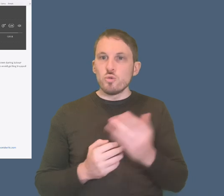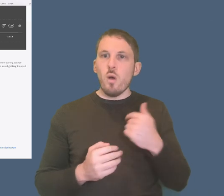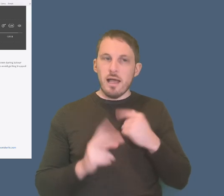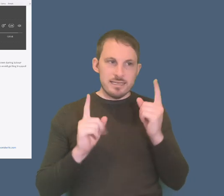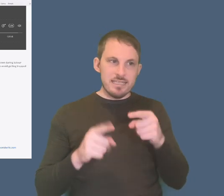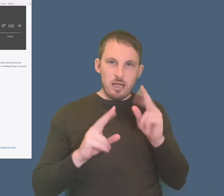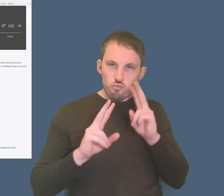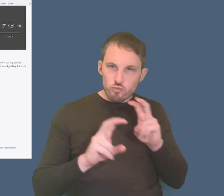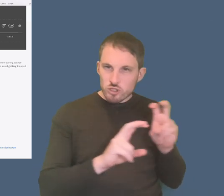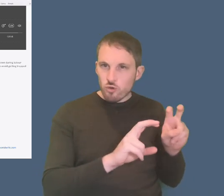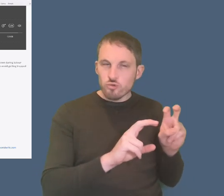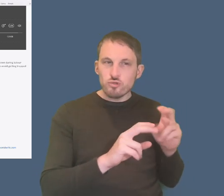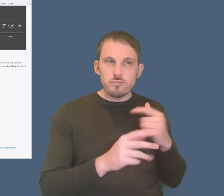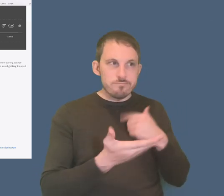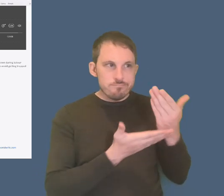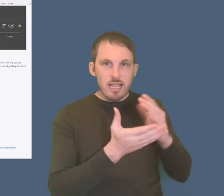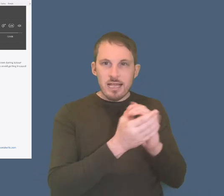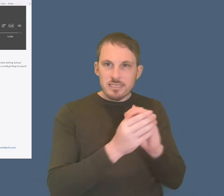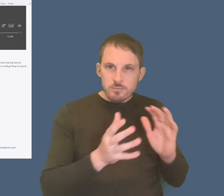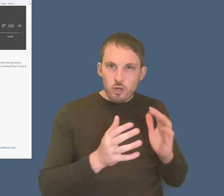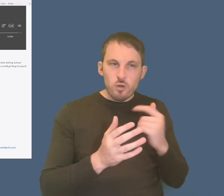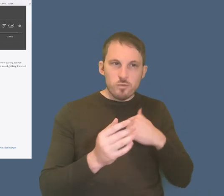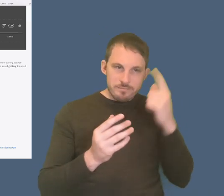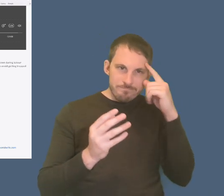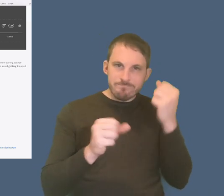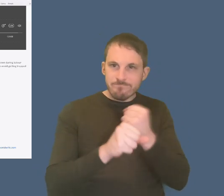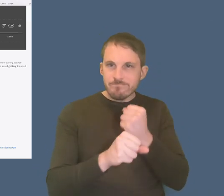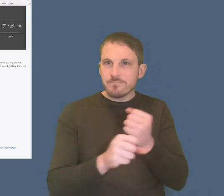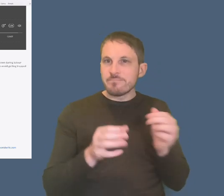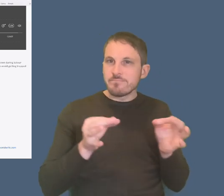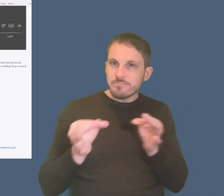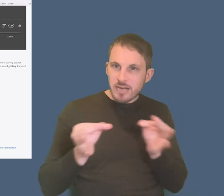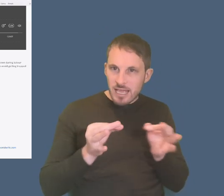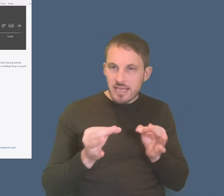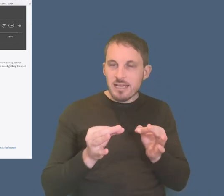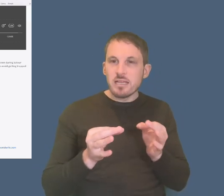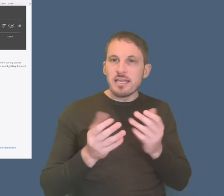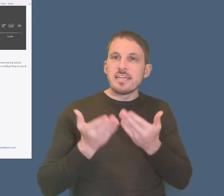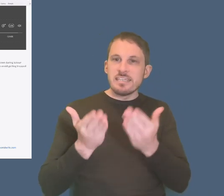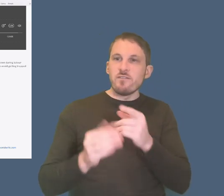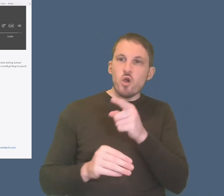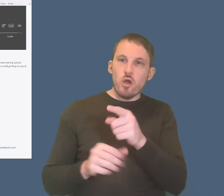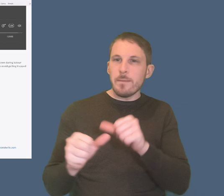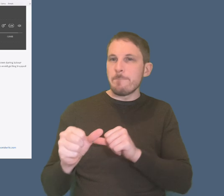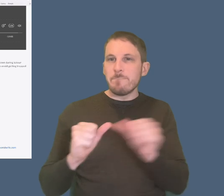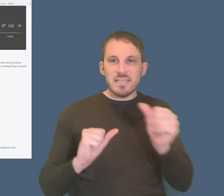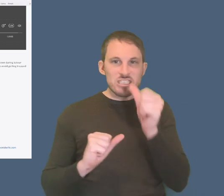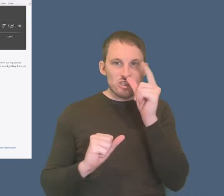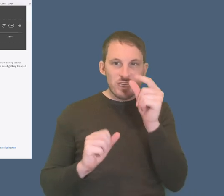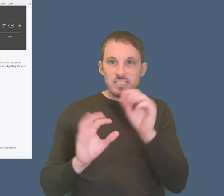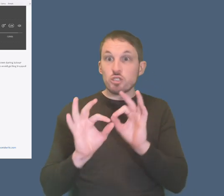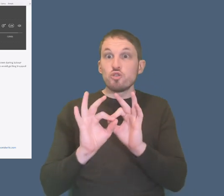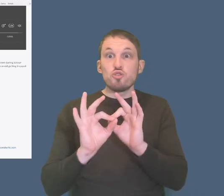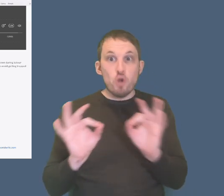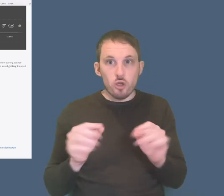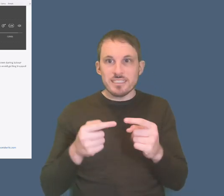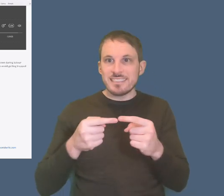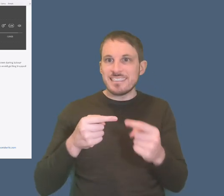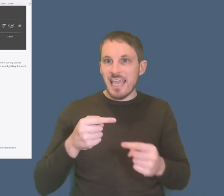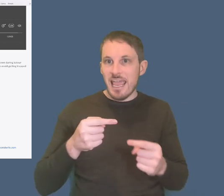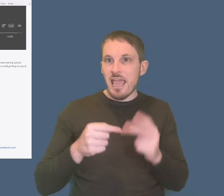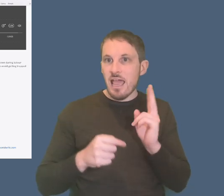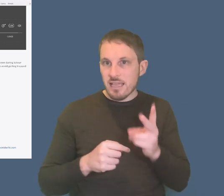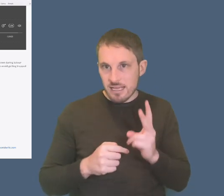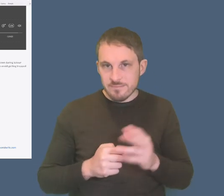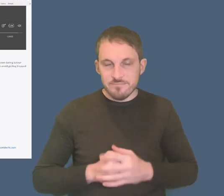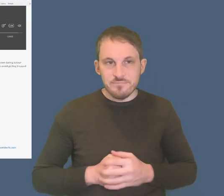and spoke with experts to pull together a plan that will give her the best chance of not tearing again. And we